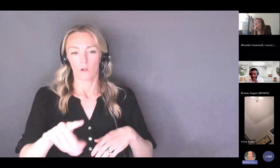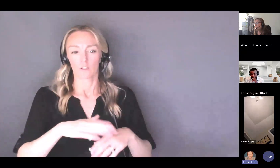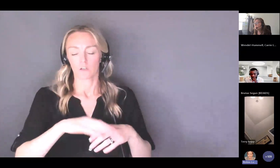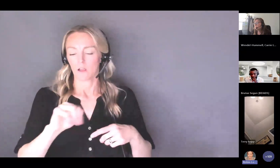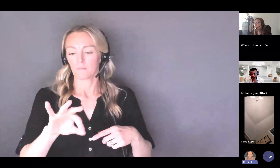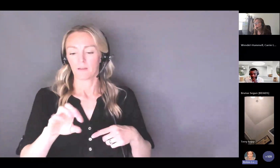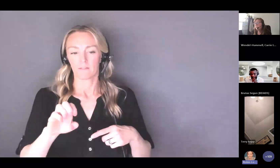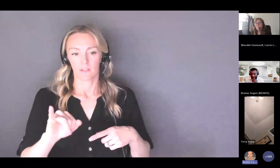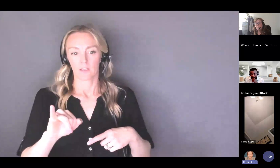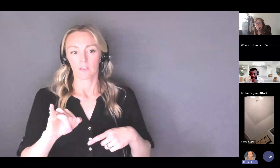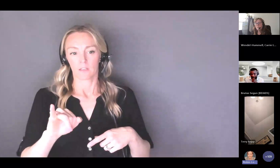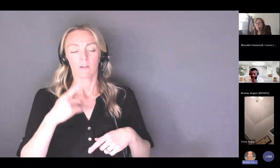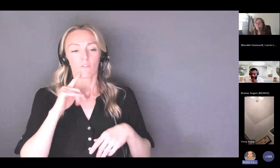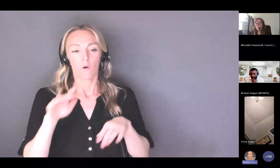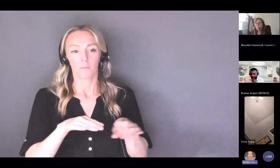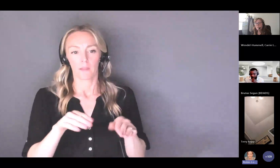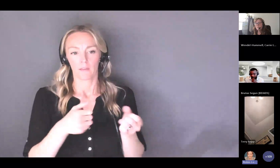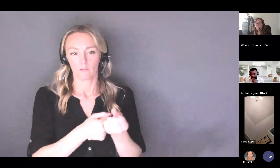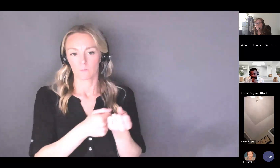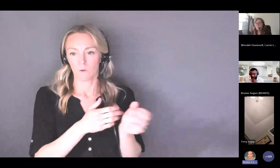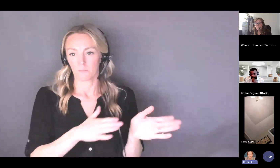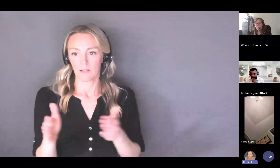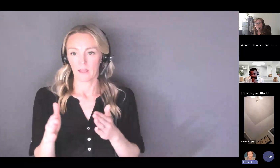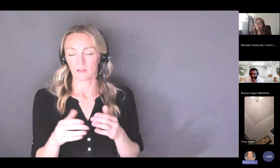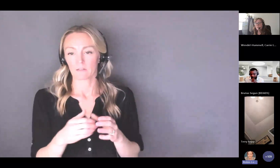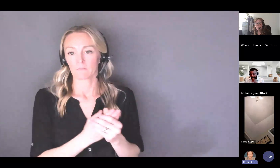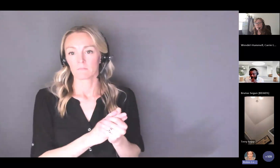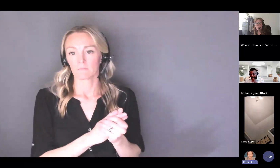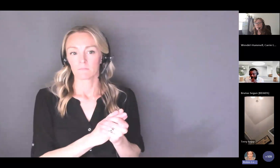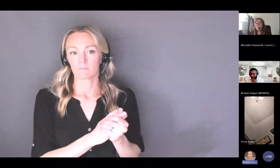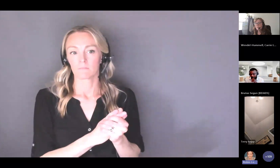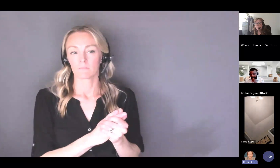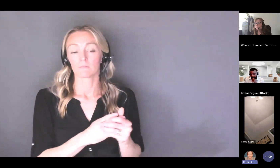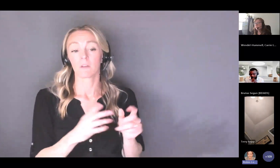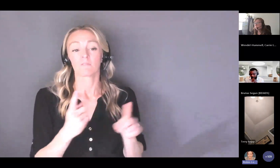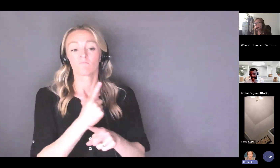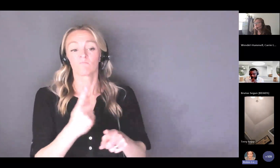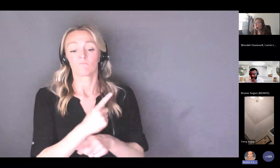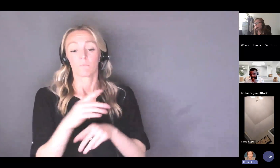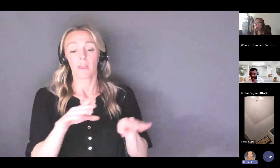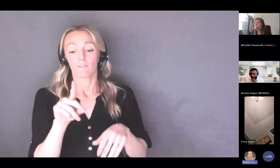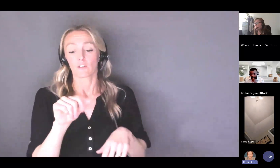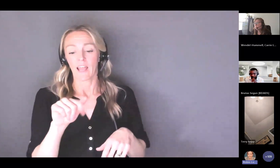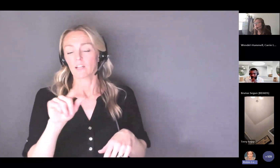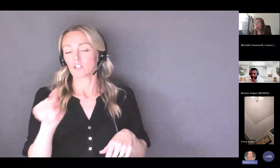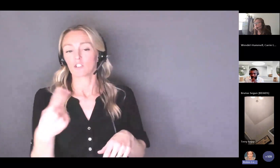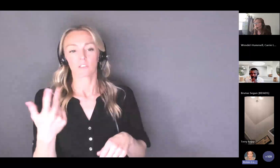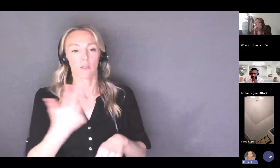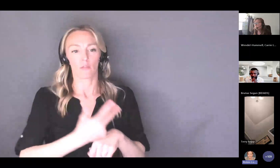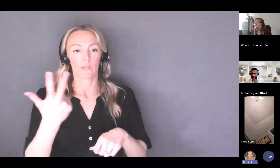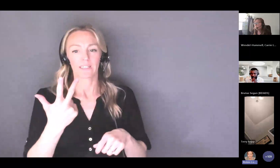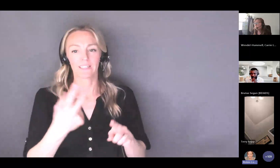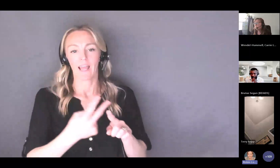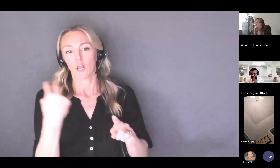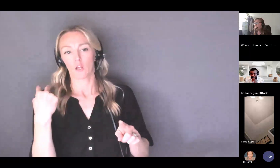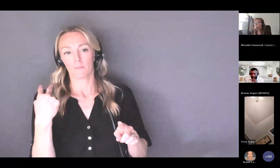behavior support plan, but just the regular behavior data, it's just a 3-day look back period. So I hope that makes